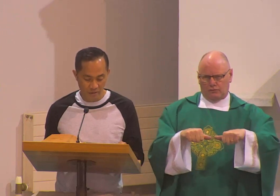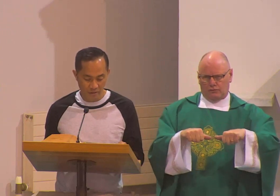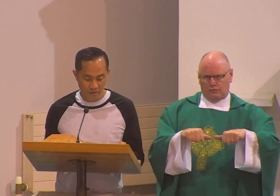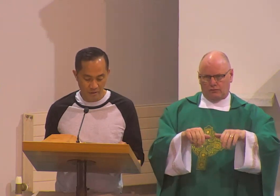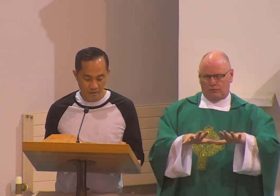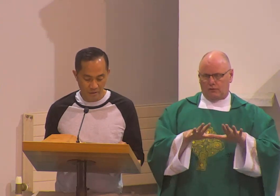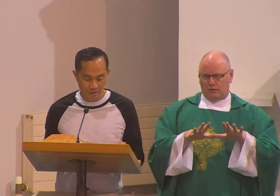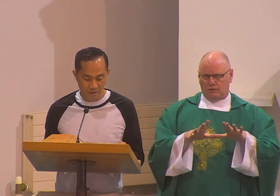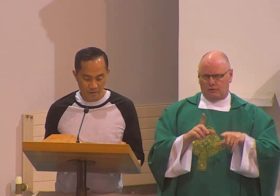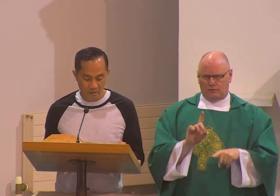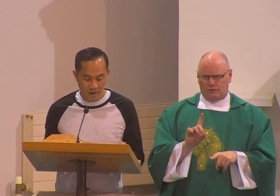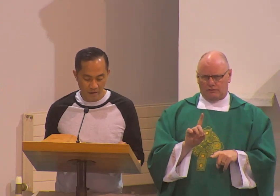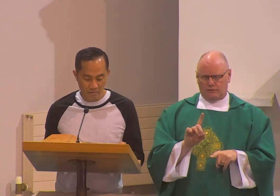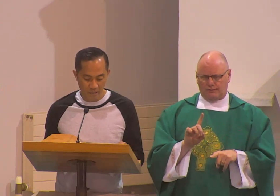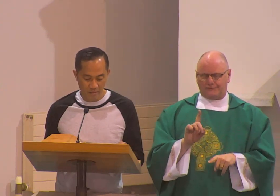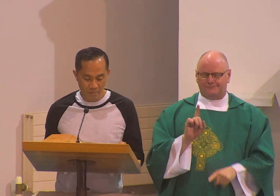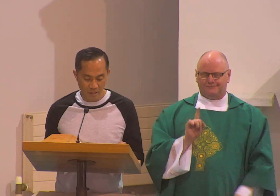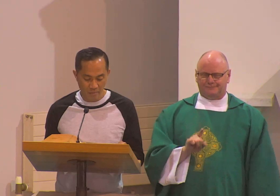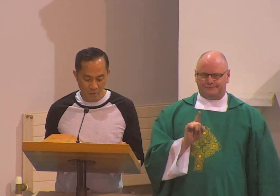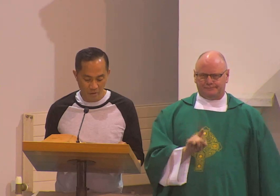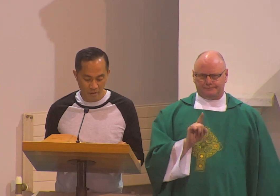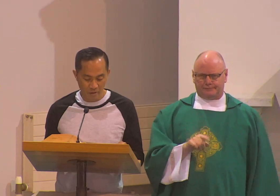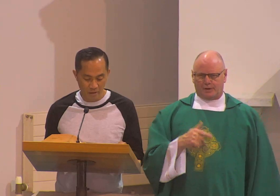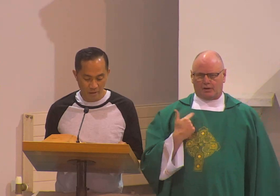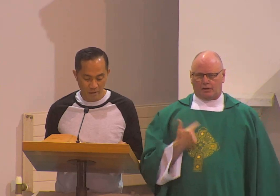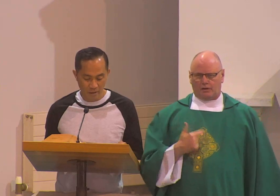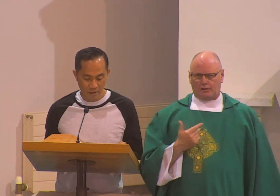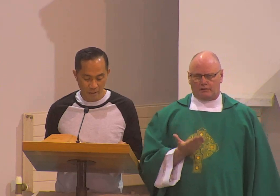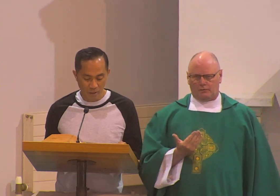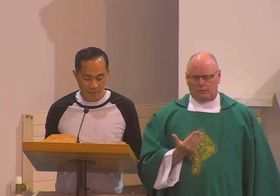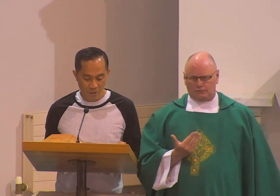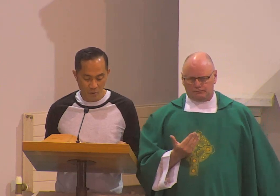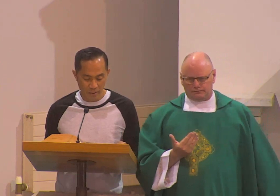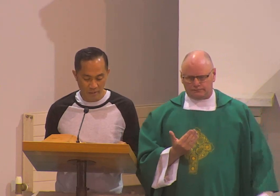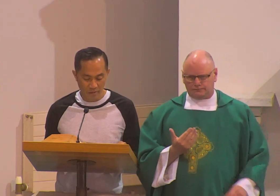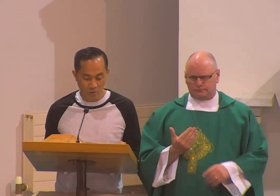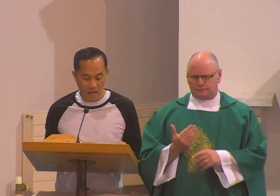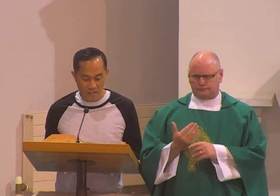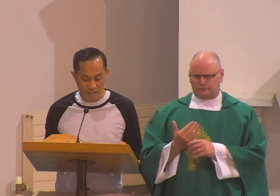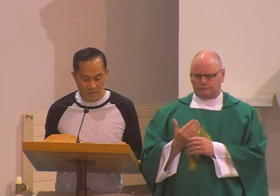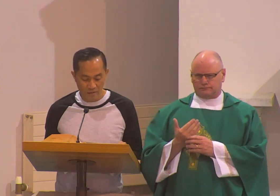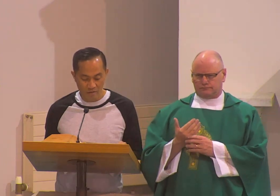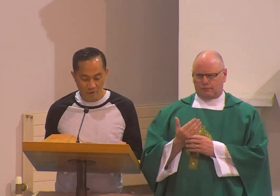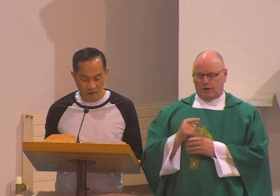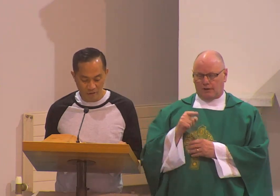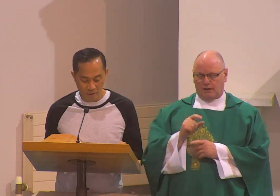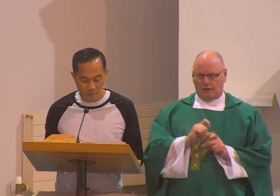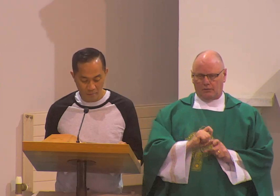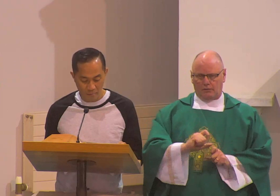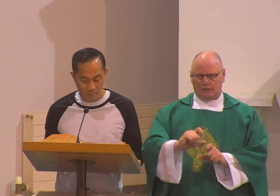splendor, there must be much more in what is going to last